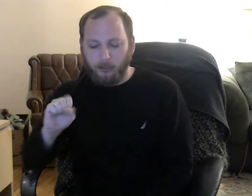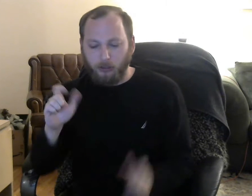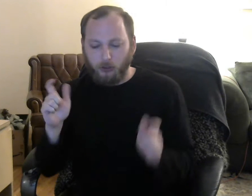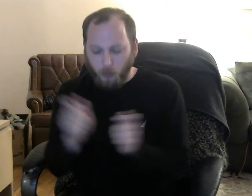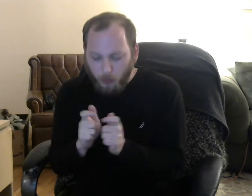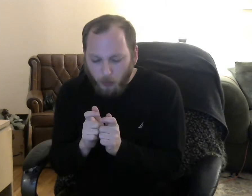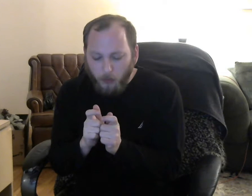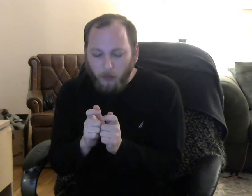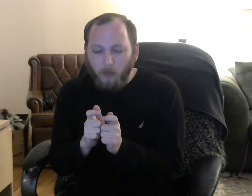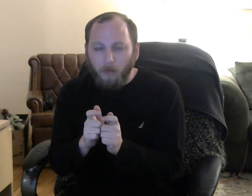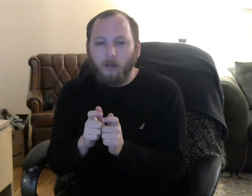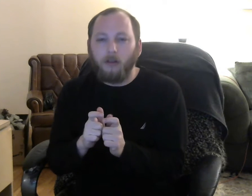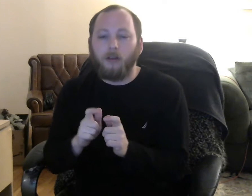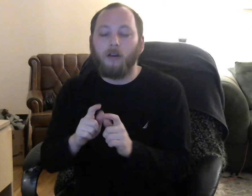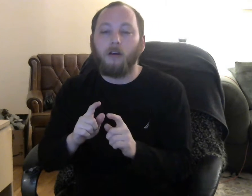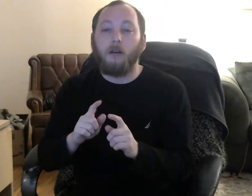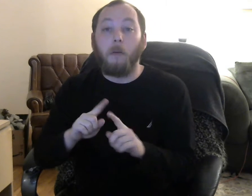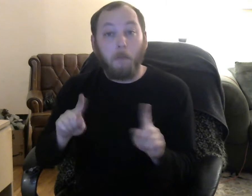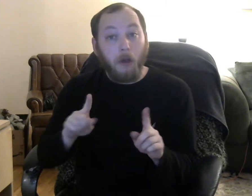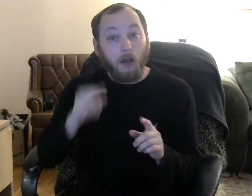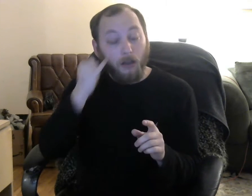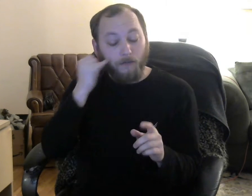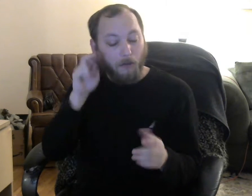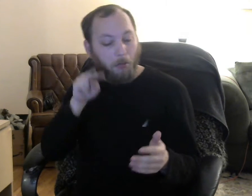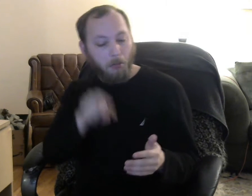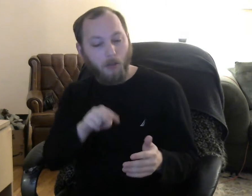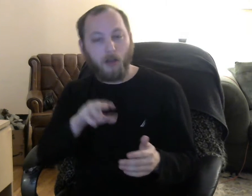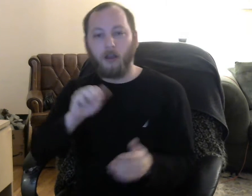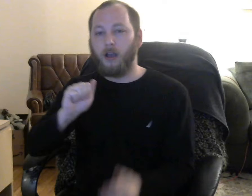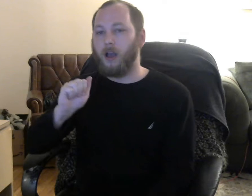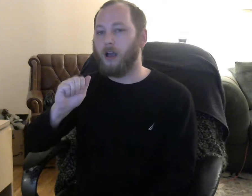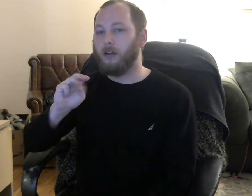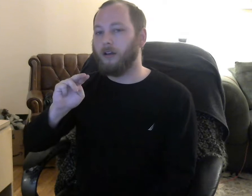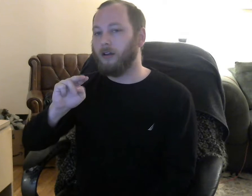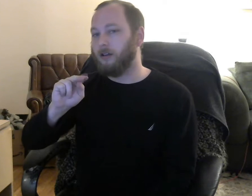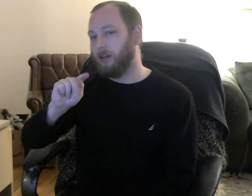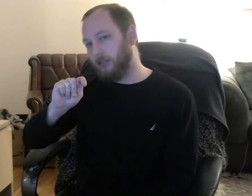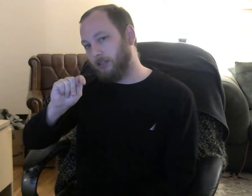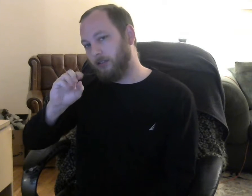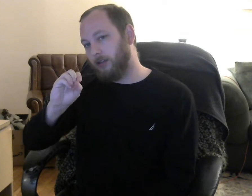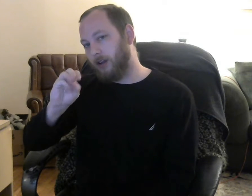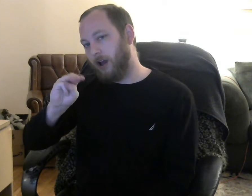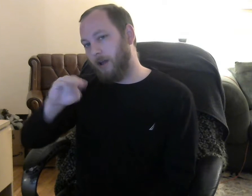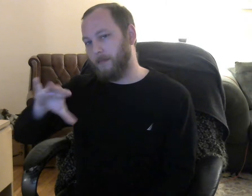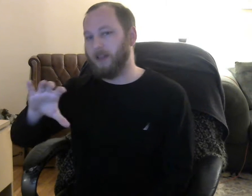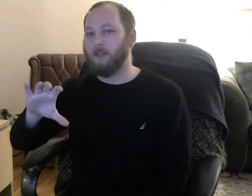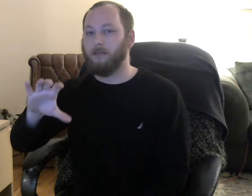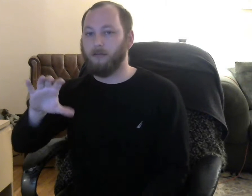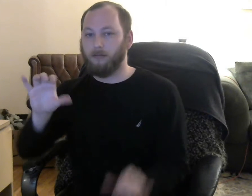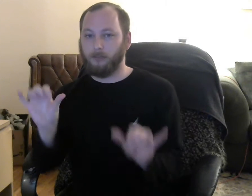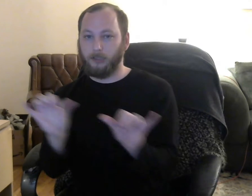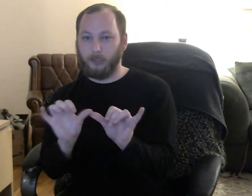quite large. In fact, this blue background that I have there, that's the surface of an immune cell. And what you see